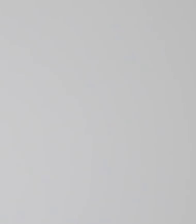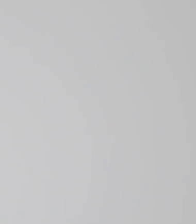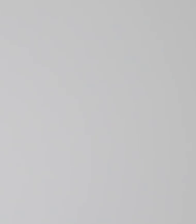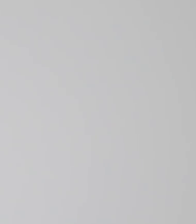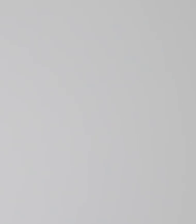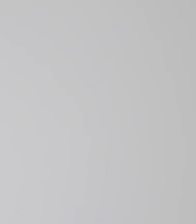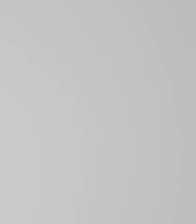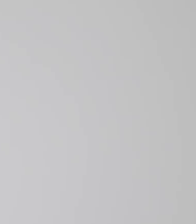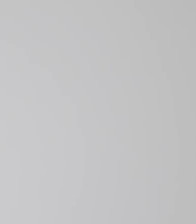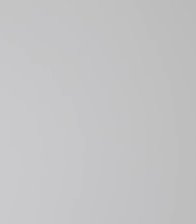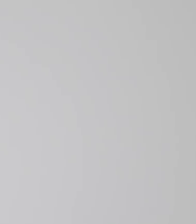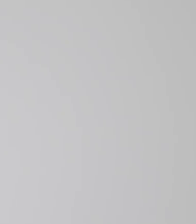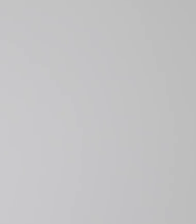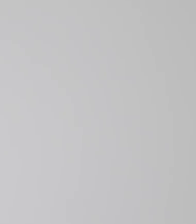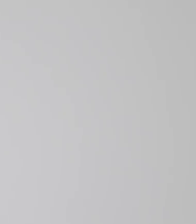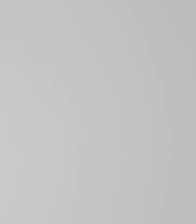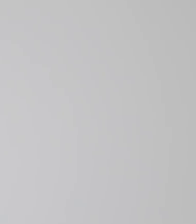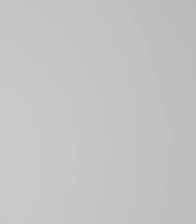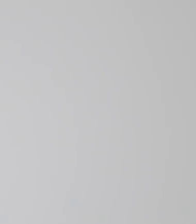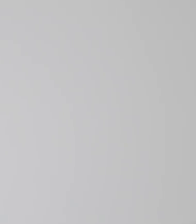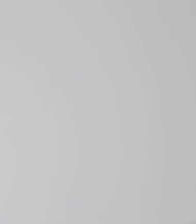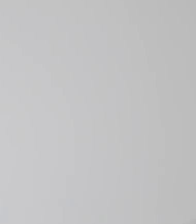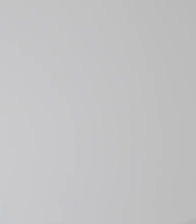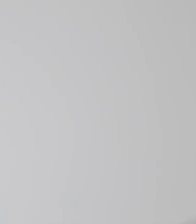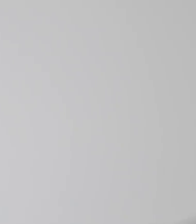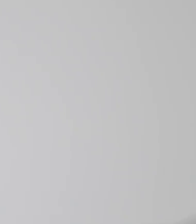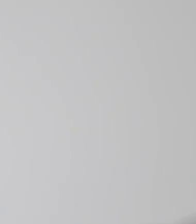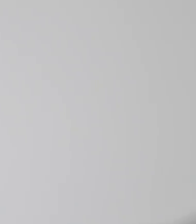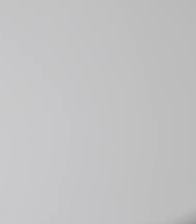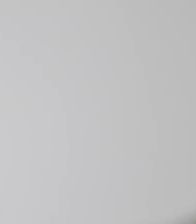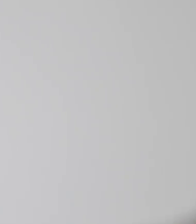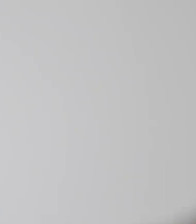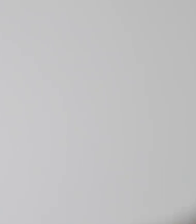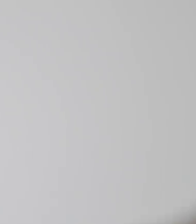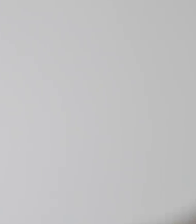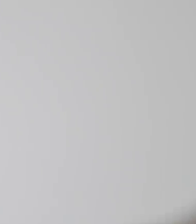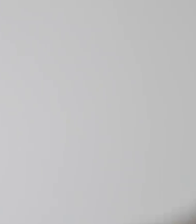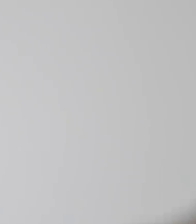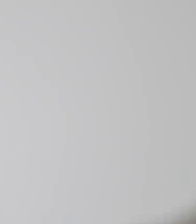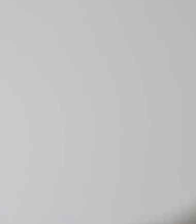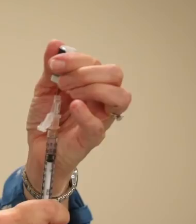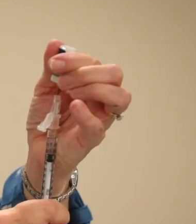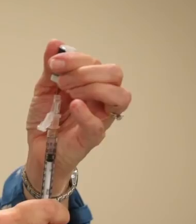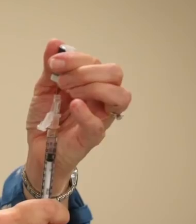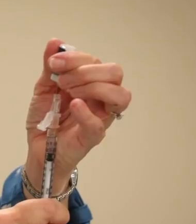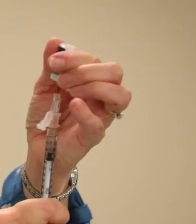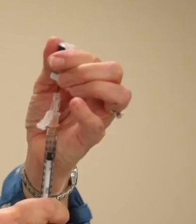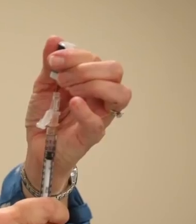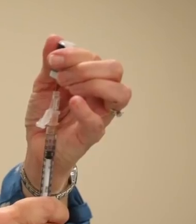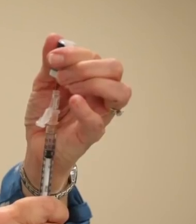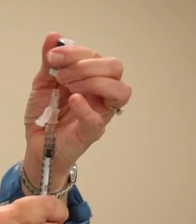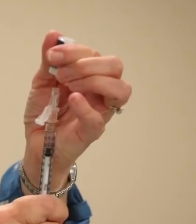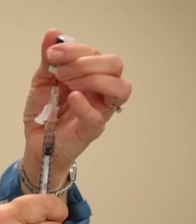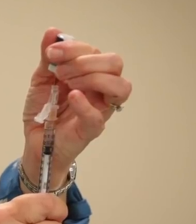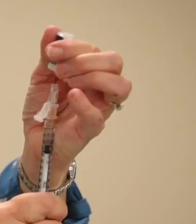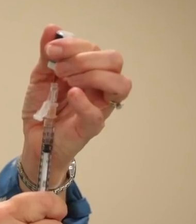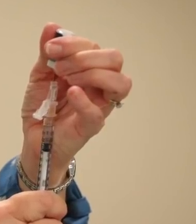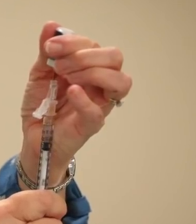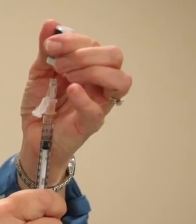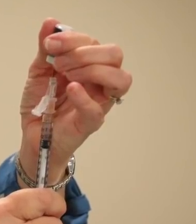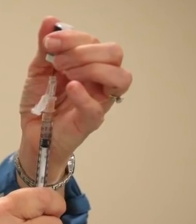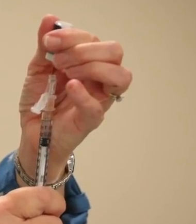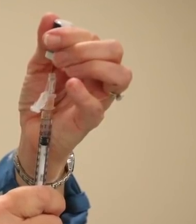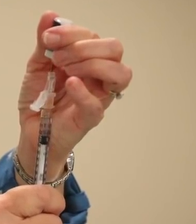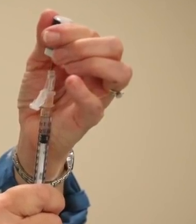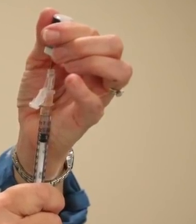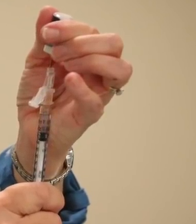supportive living. But Alberta Health Services may need to immunize some separately due to the vaccine shortage. I